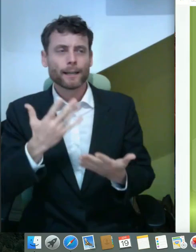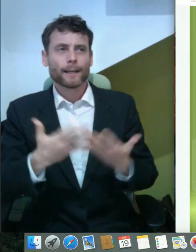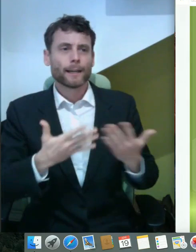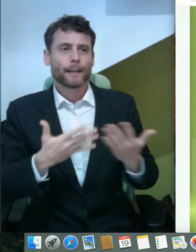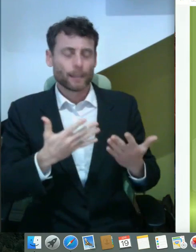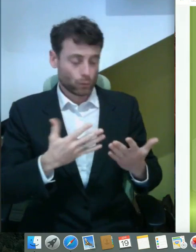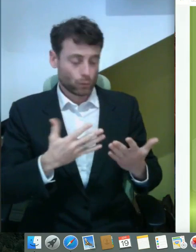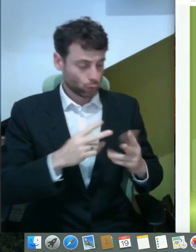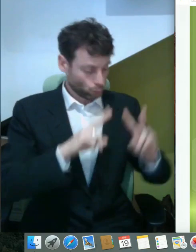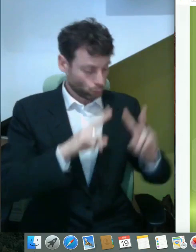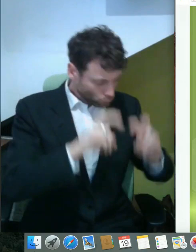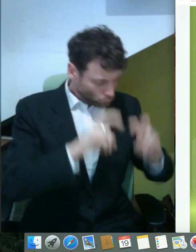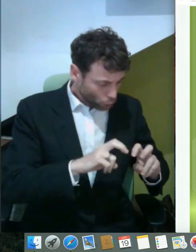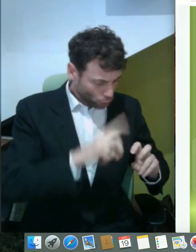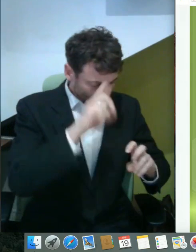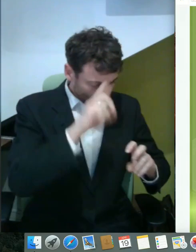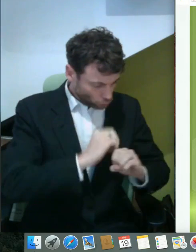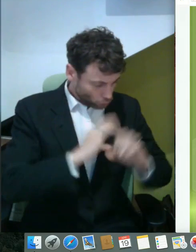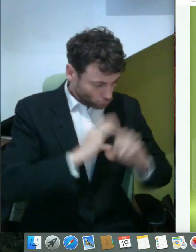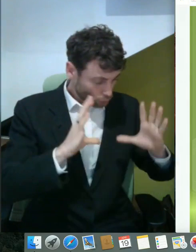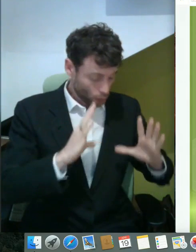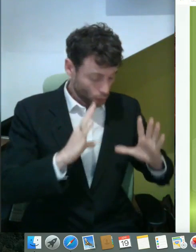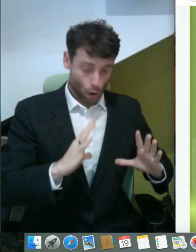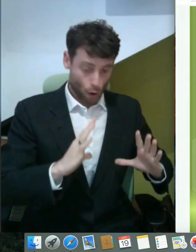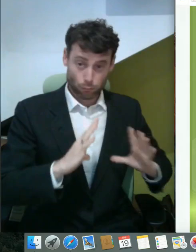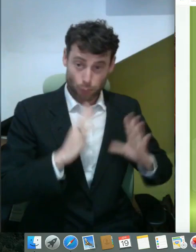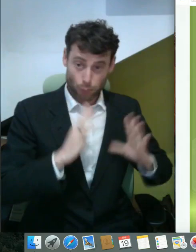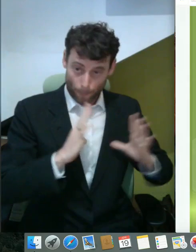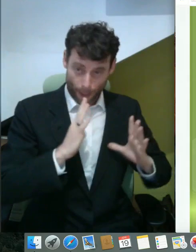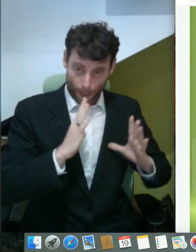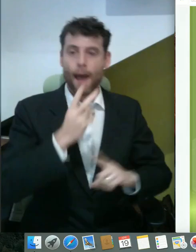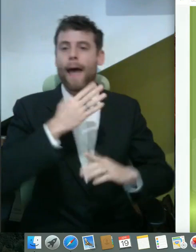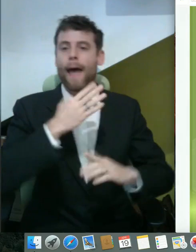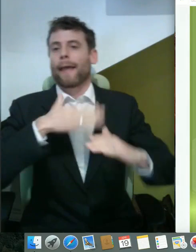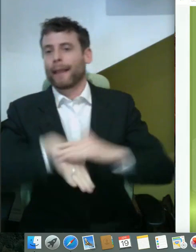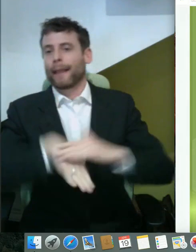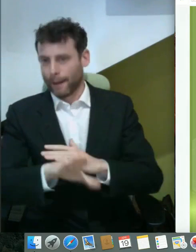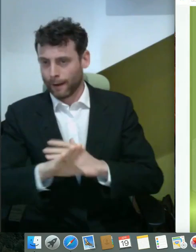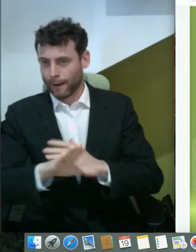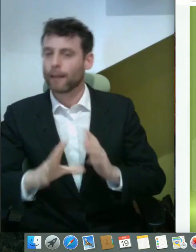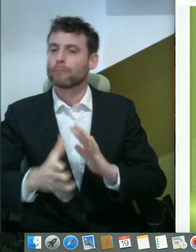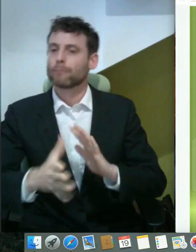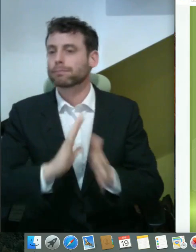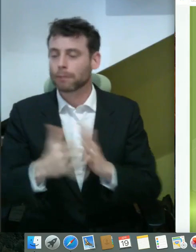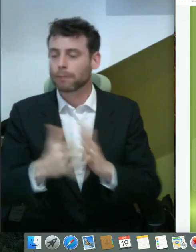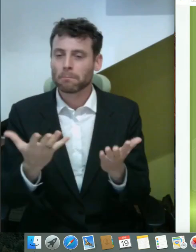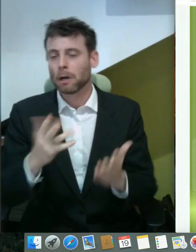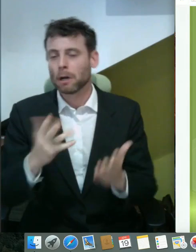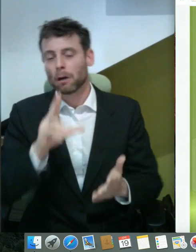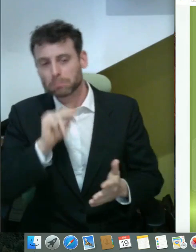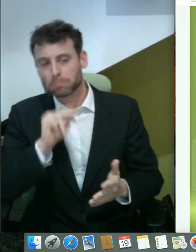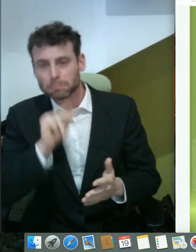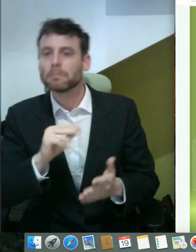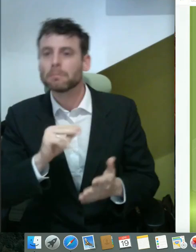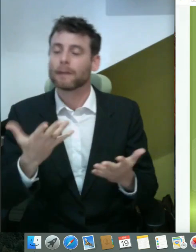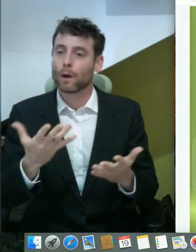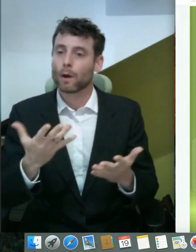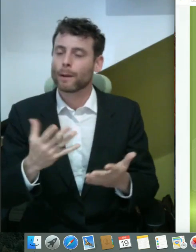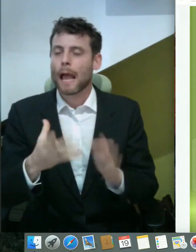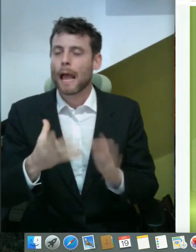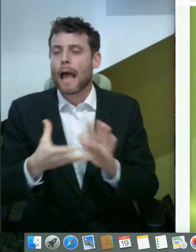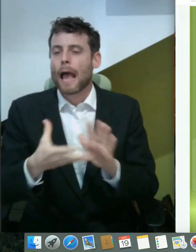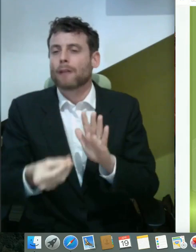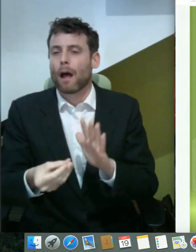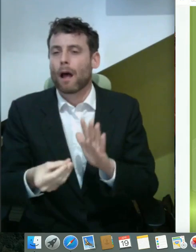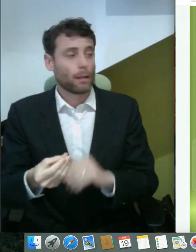up front. And I'm thinking particularly in cases where the expression